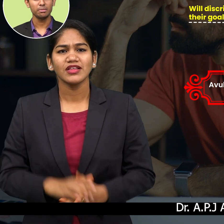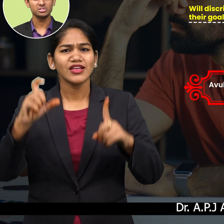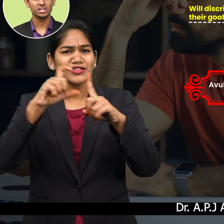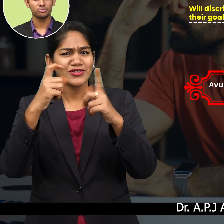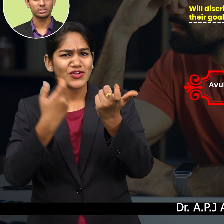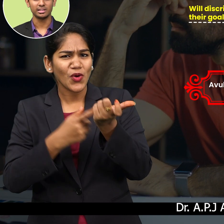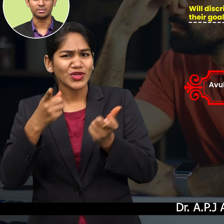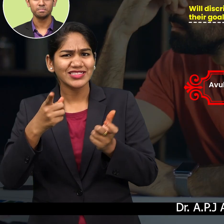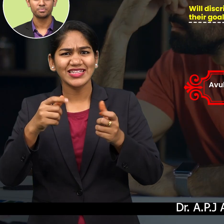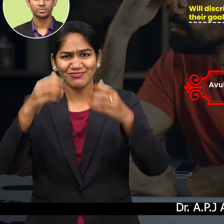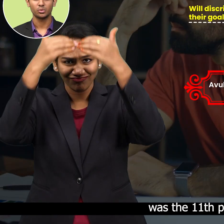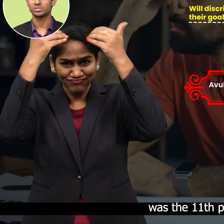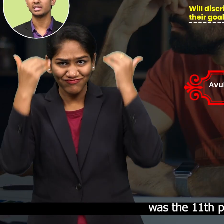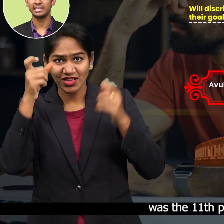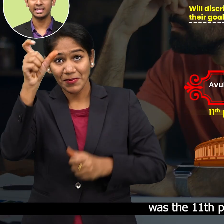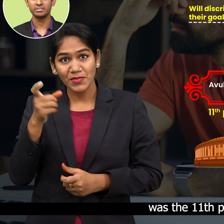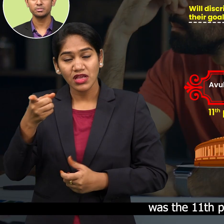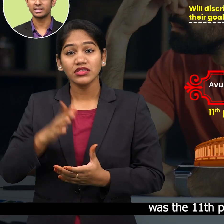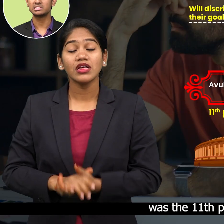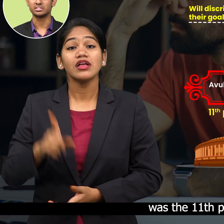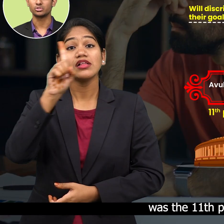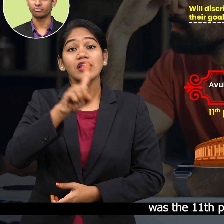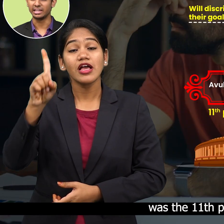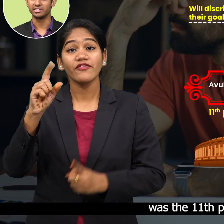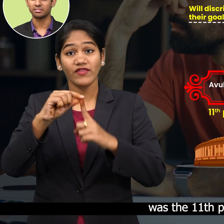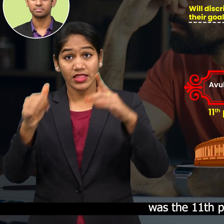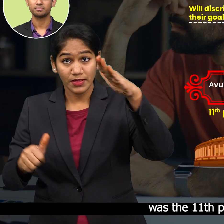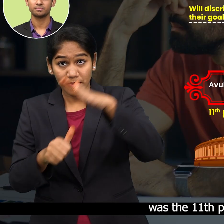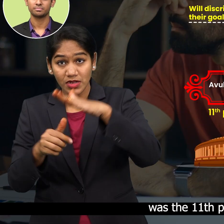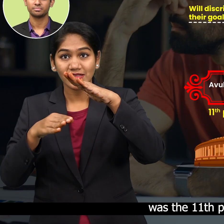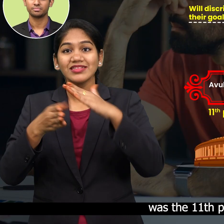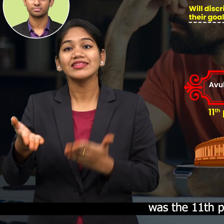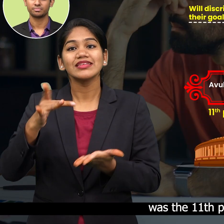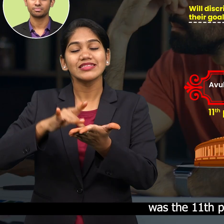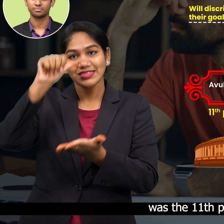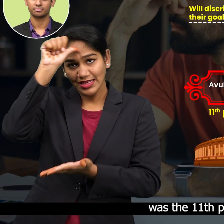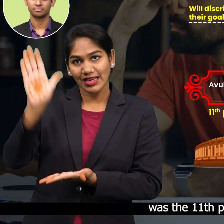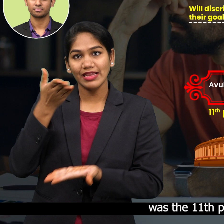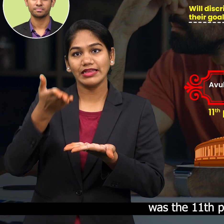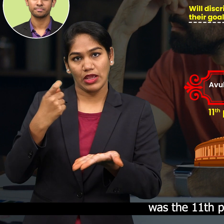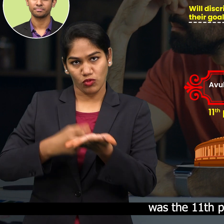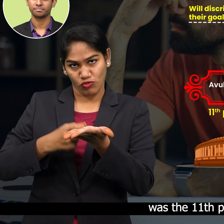Dr. APJ Abdul Kalam was the 11th President of India.